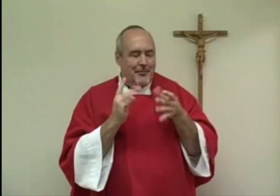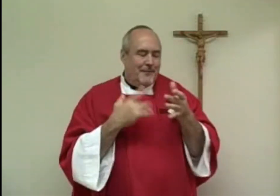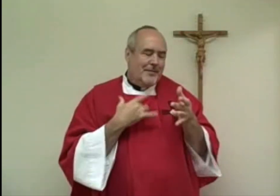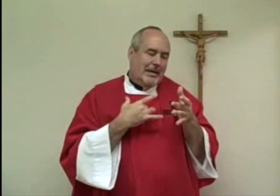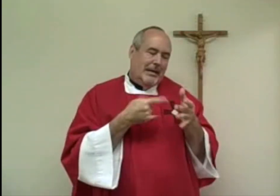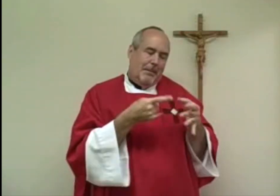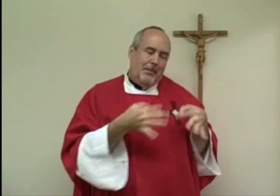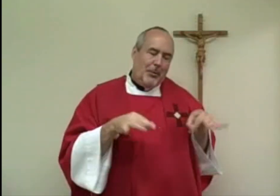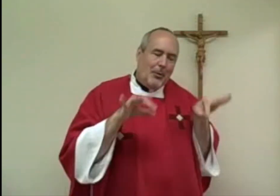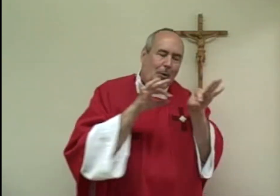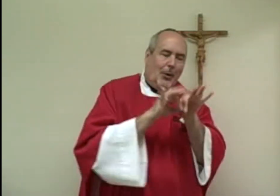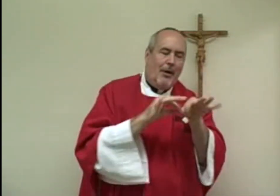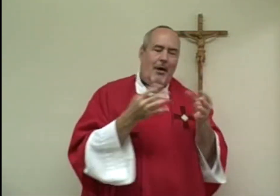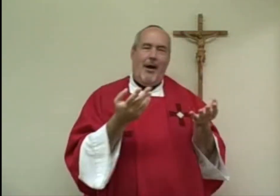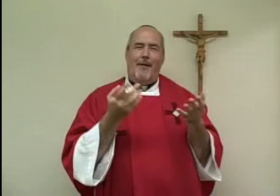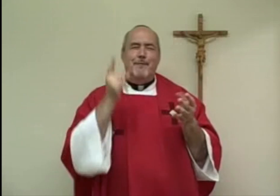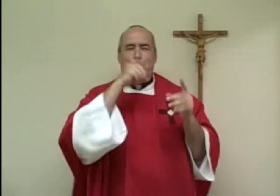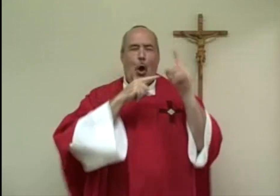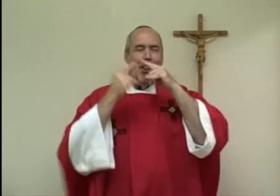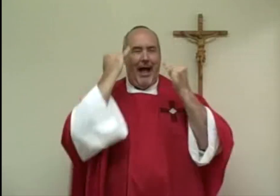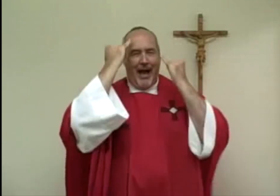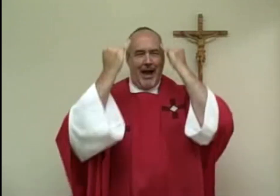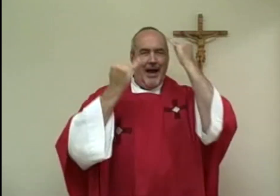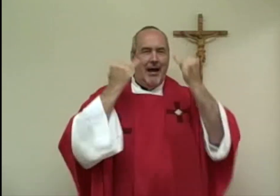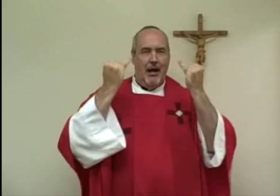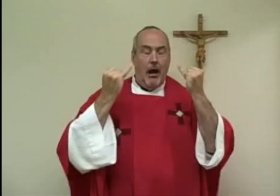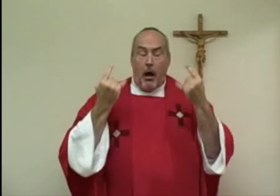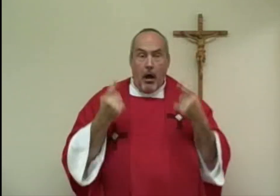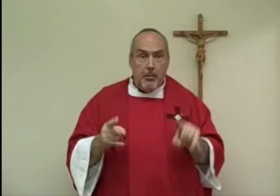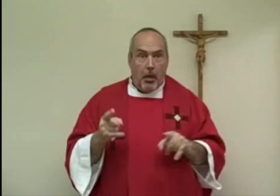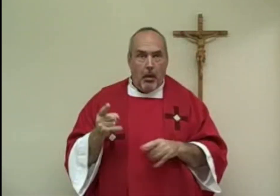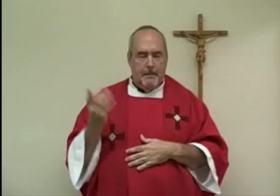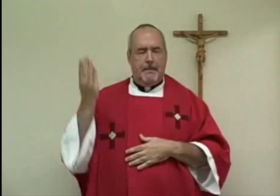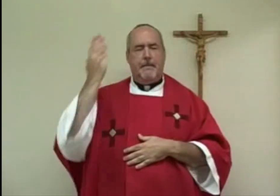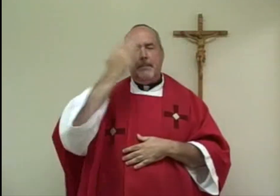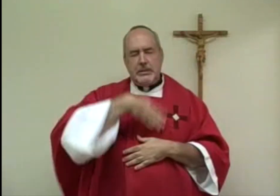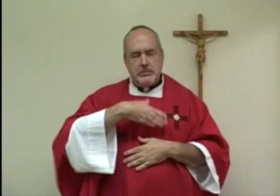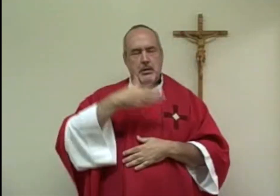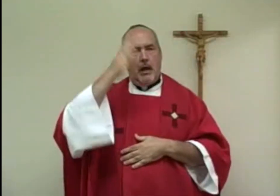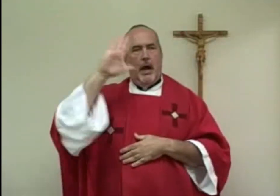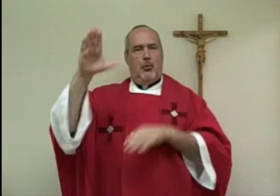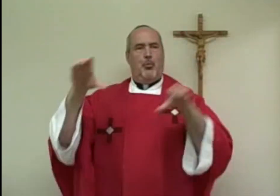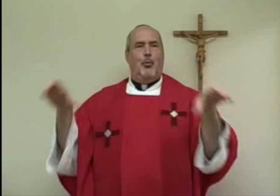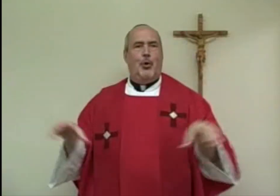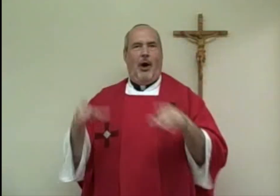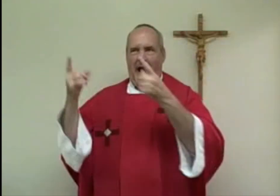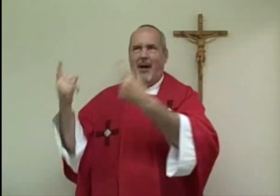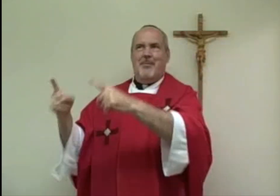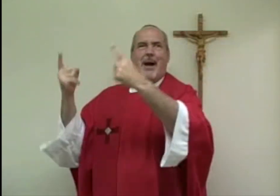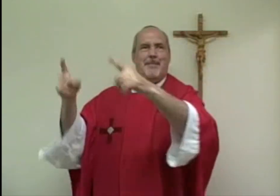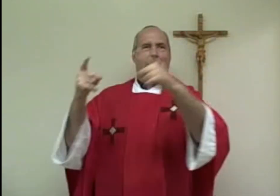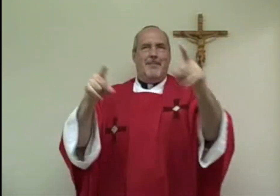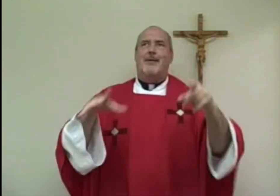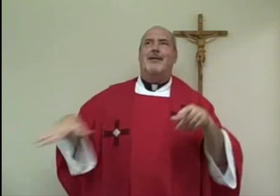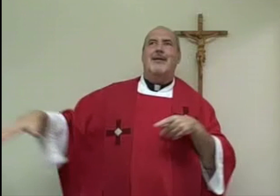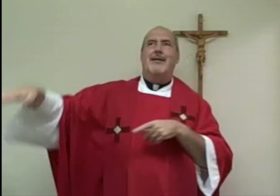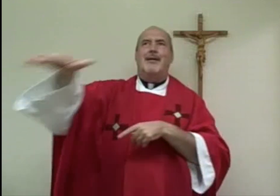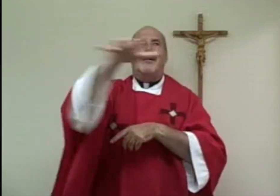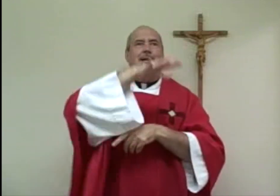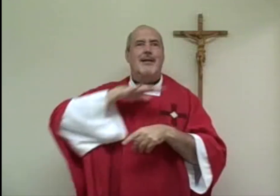world, feeling like they were important, having their false ideas, and missing all of the